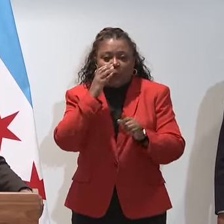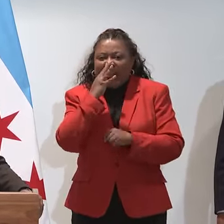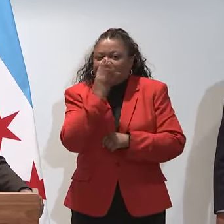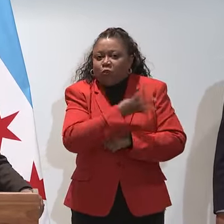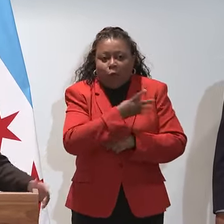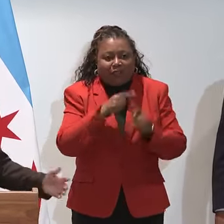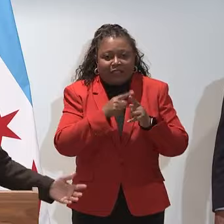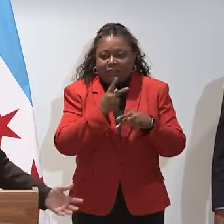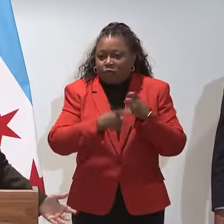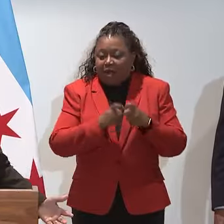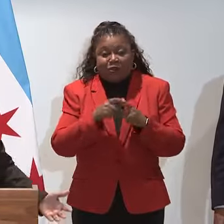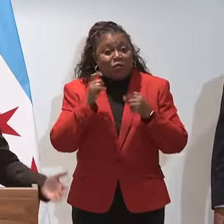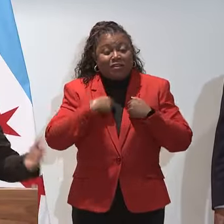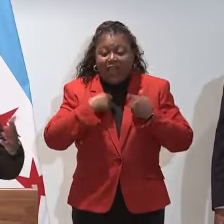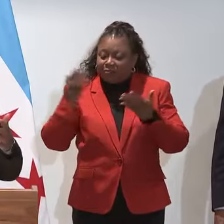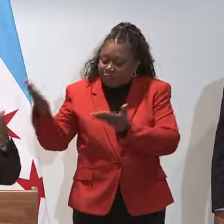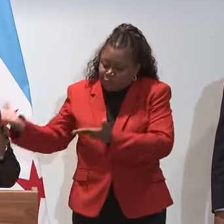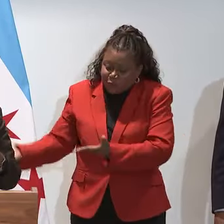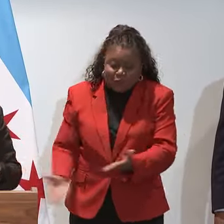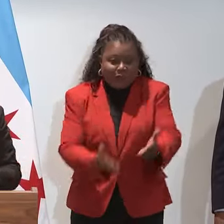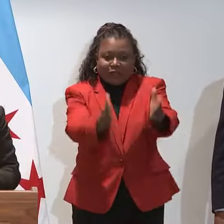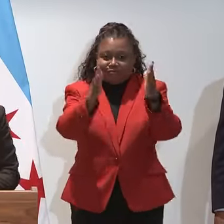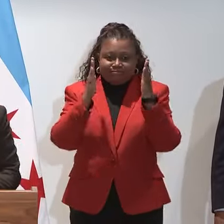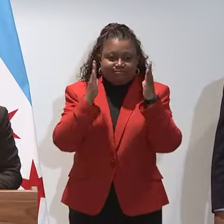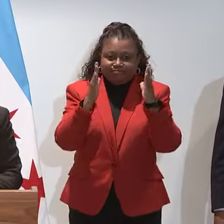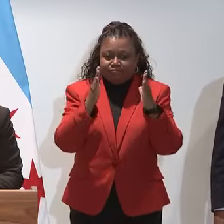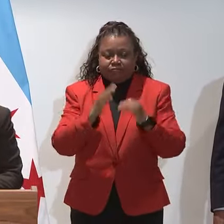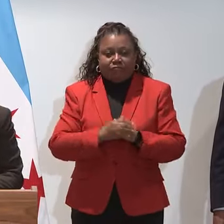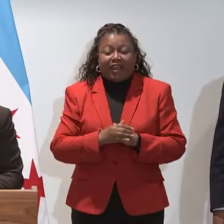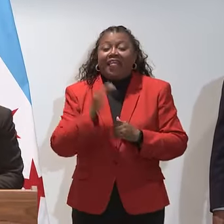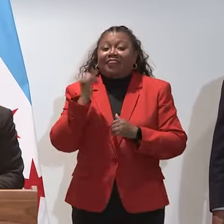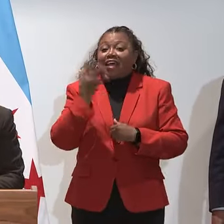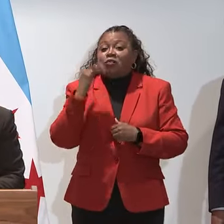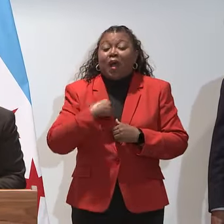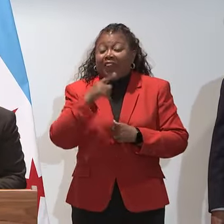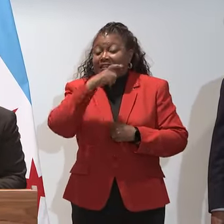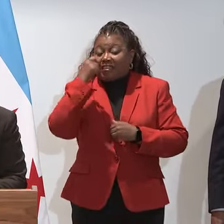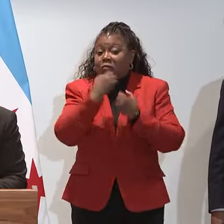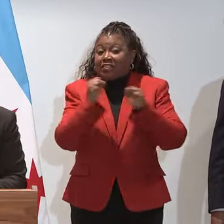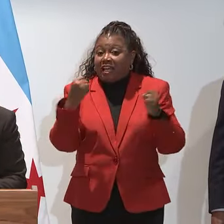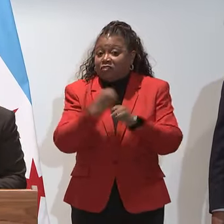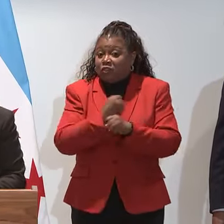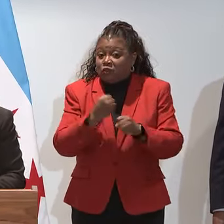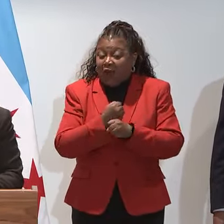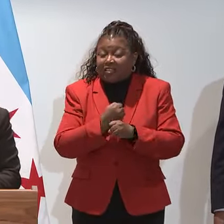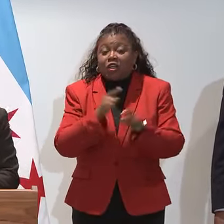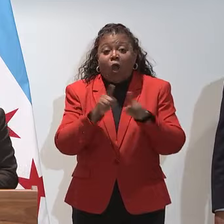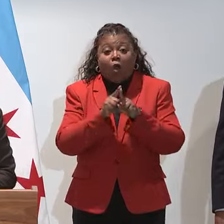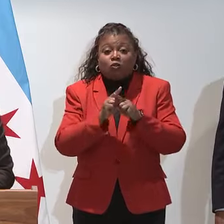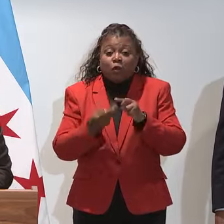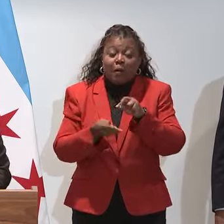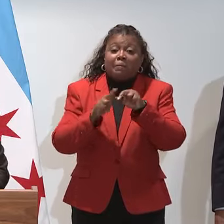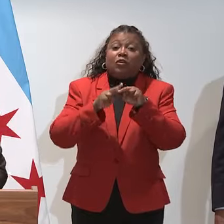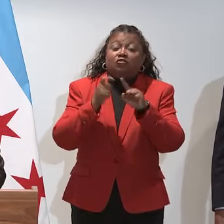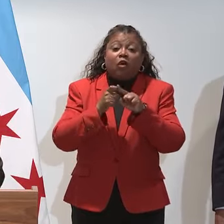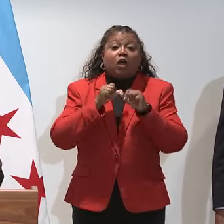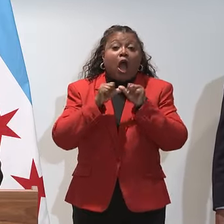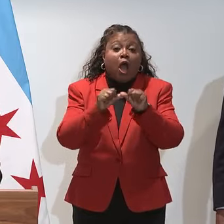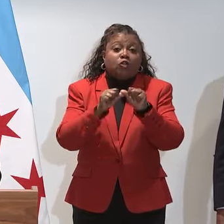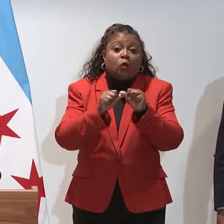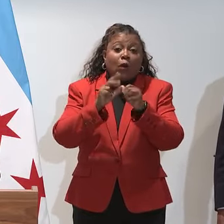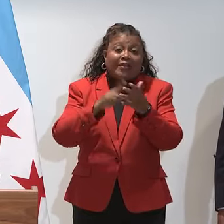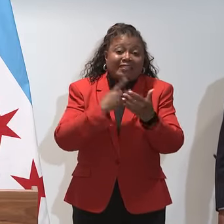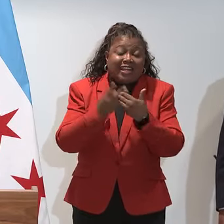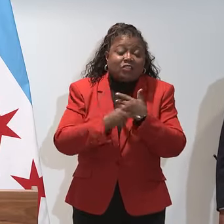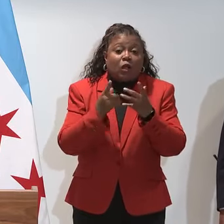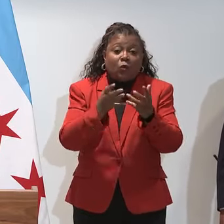ignore this problem. We've got to bring it to the light. That's why the Summer Safety Strategy also builds off of ongoing